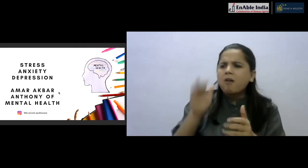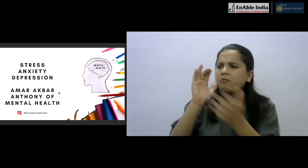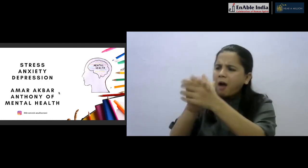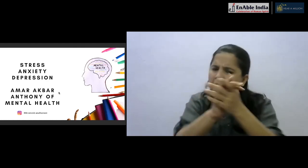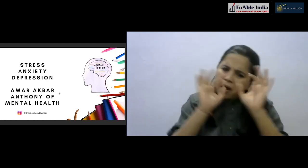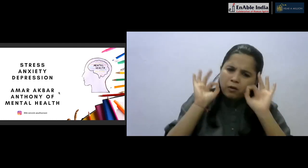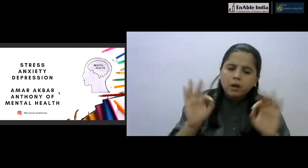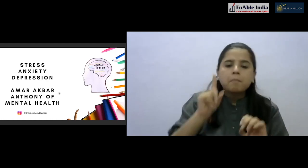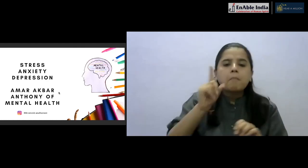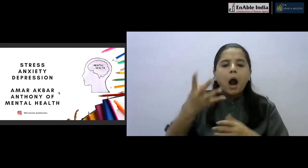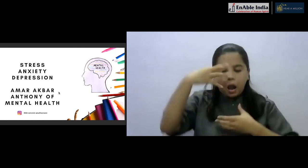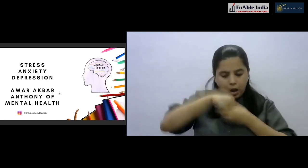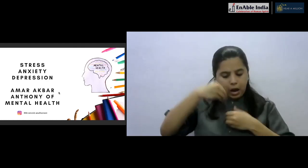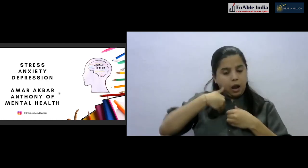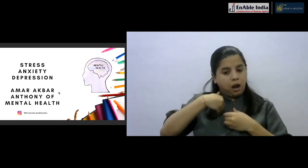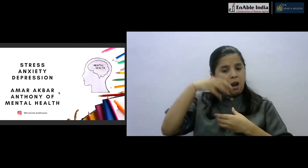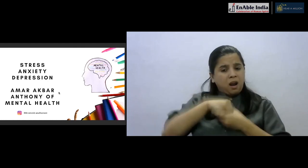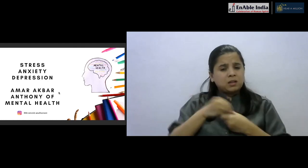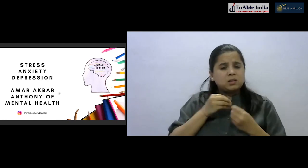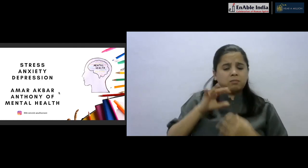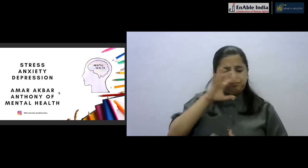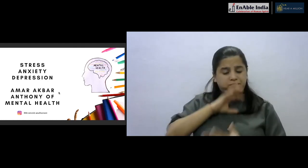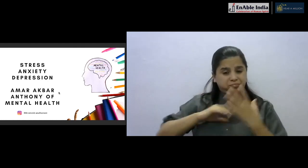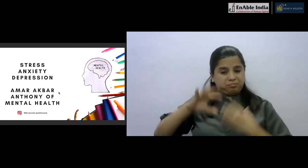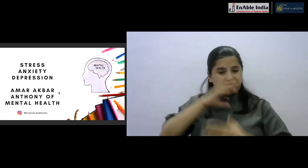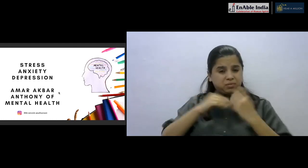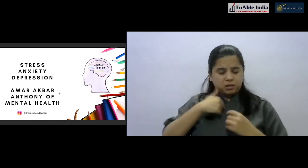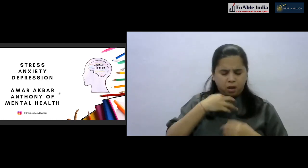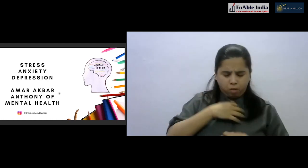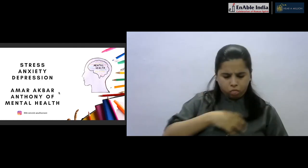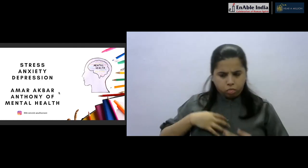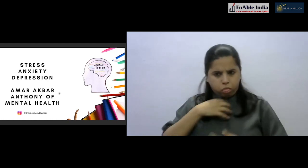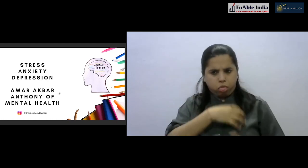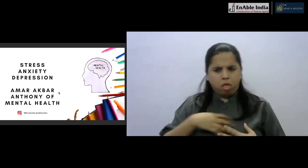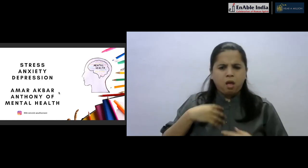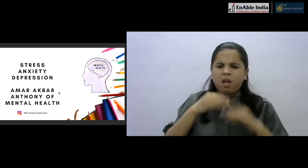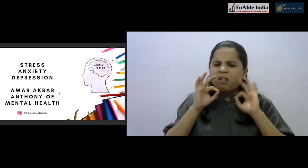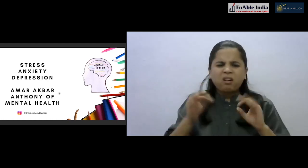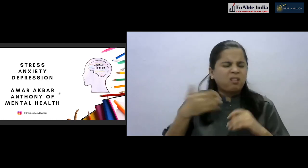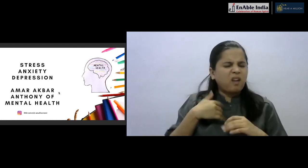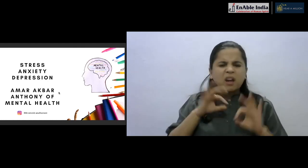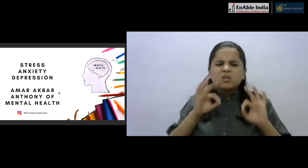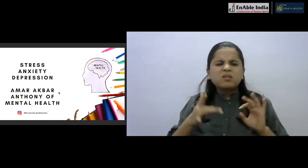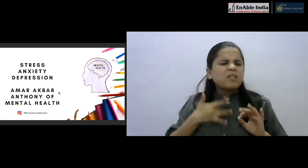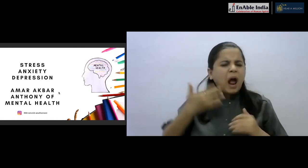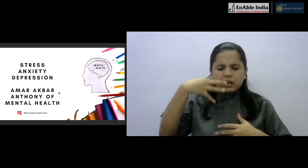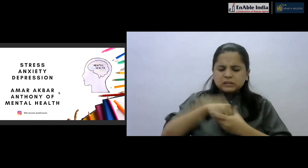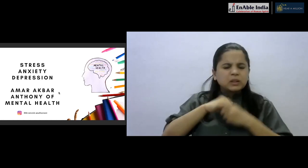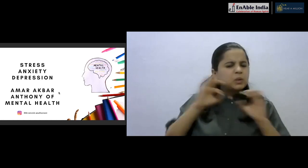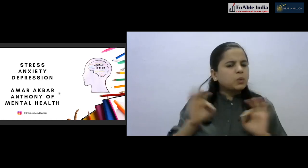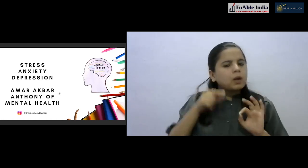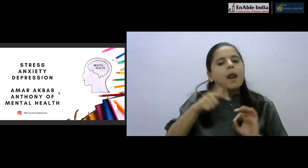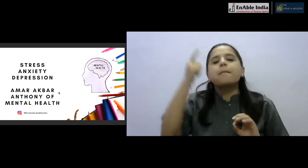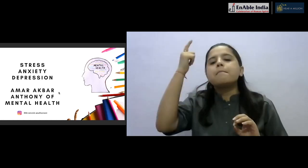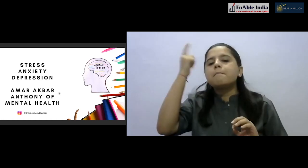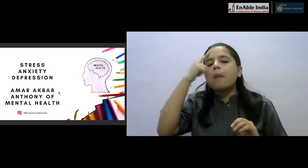but if you have some chemical issues, some hormones are up or down, that could lead to some mental